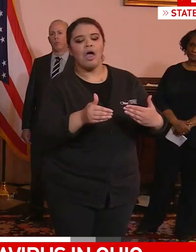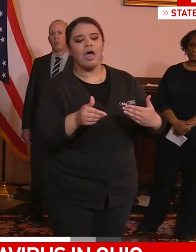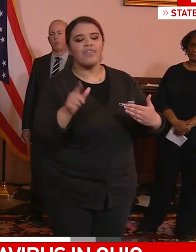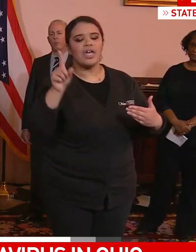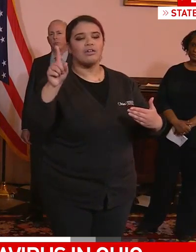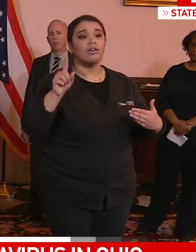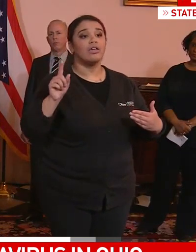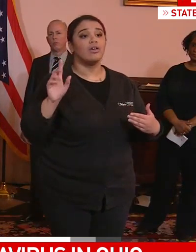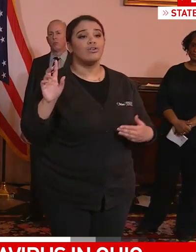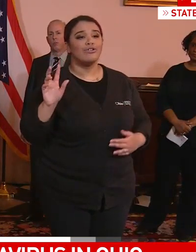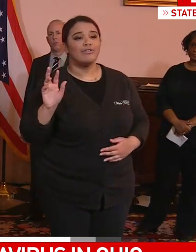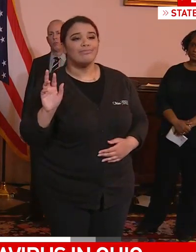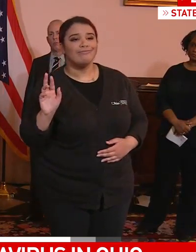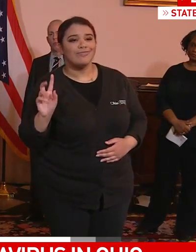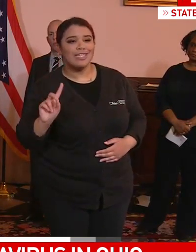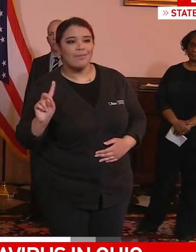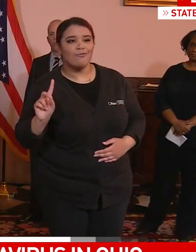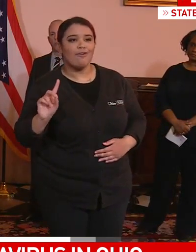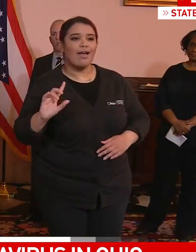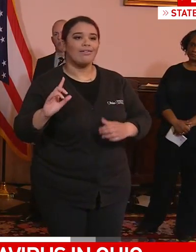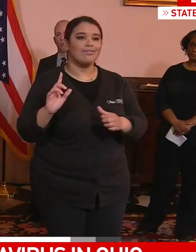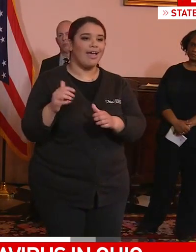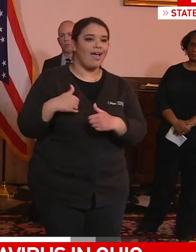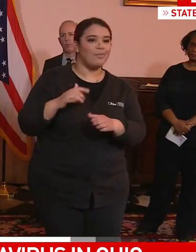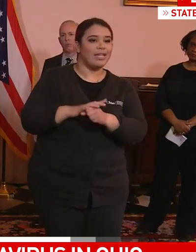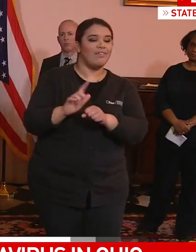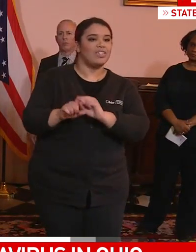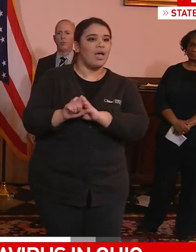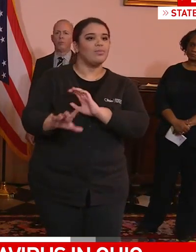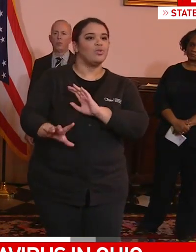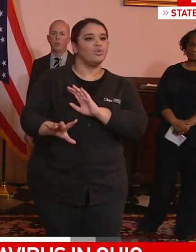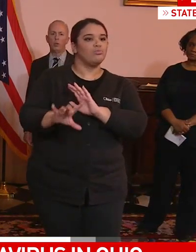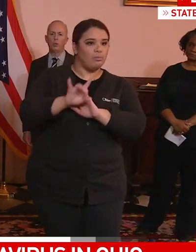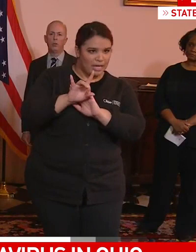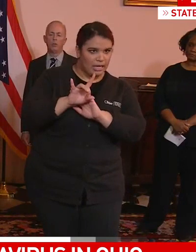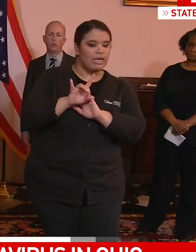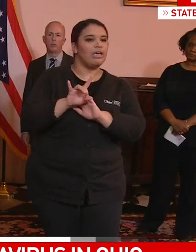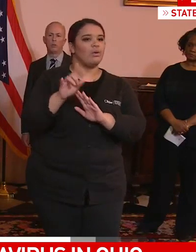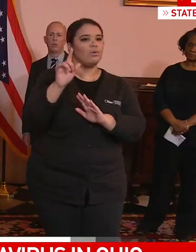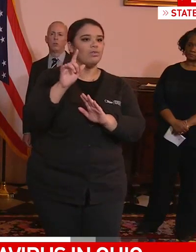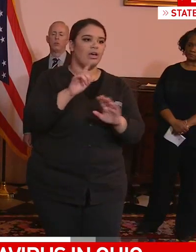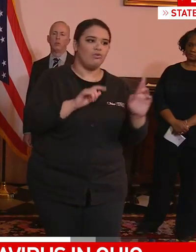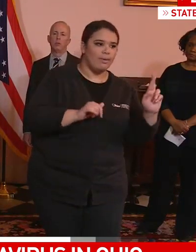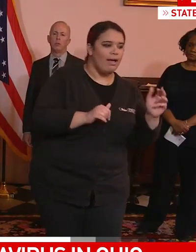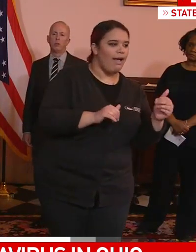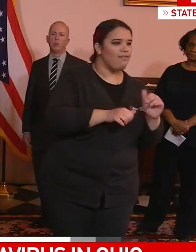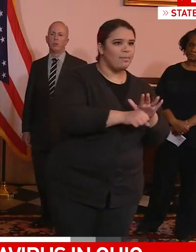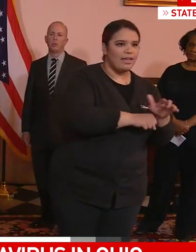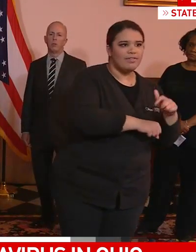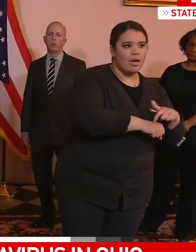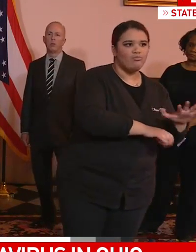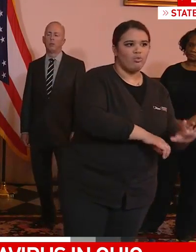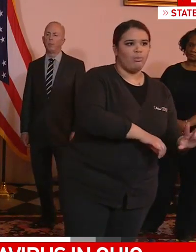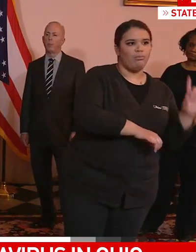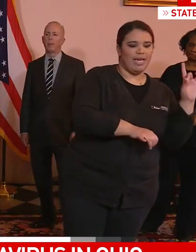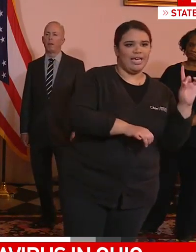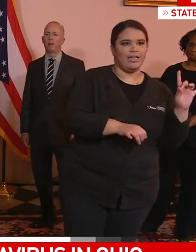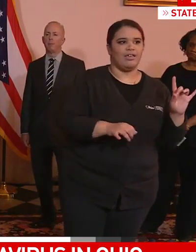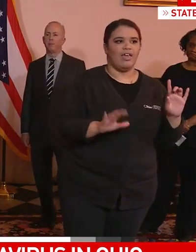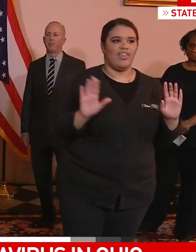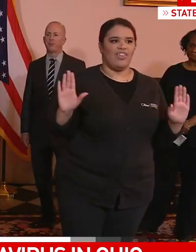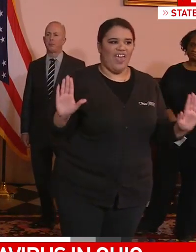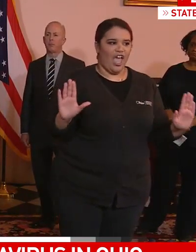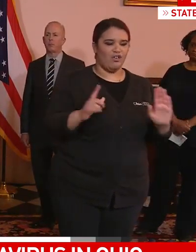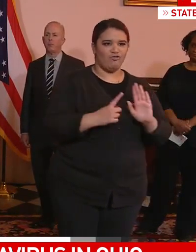Well, look, there's nothing magical about that date. But what is important, as we discuss this, is that people have